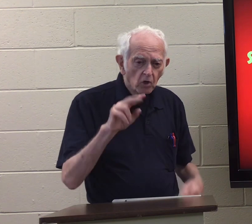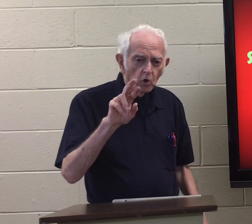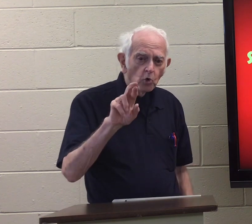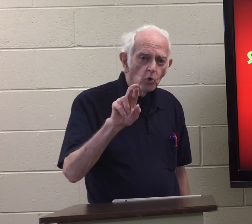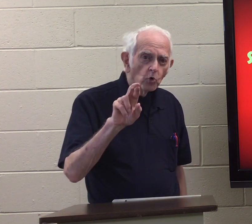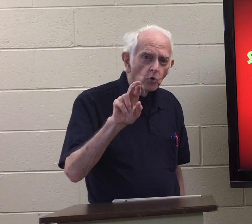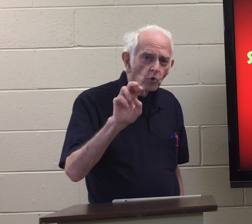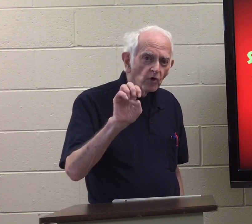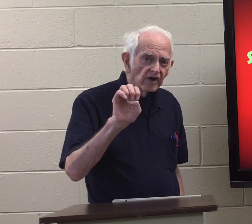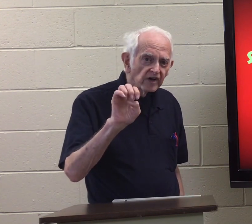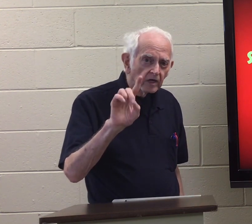I read about